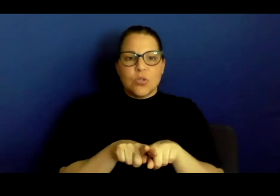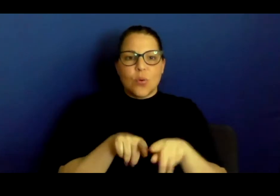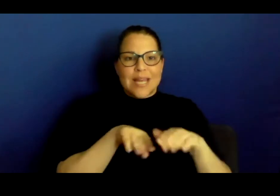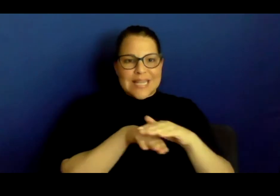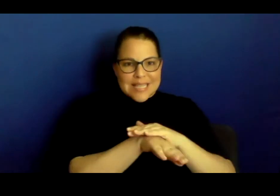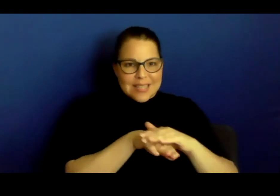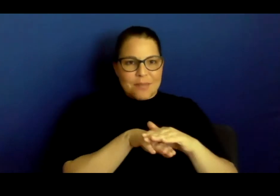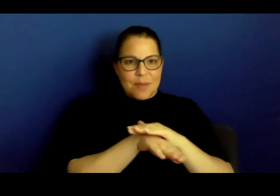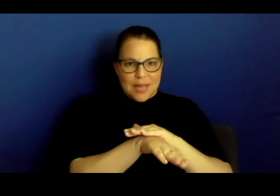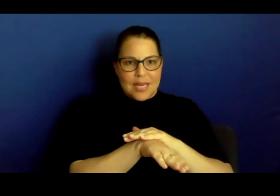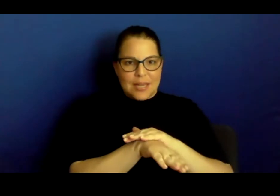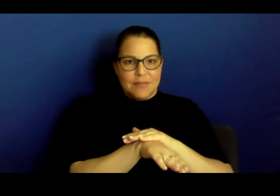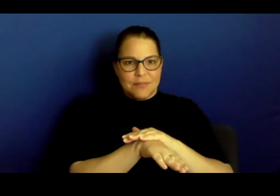accessibility